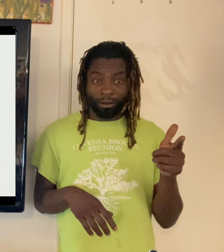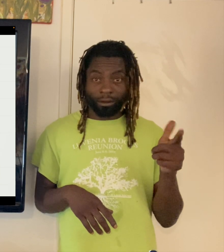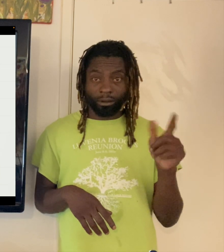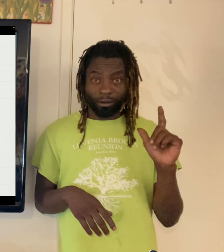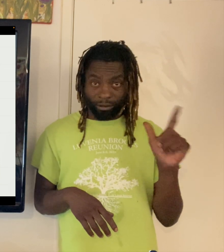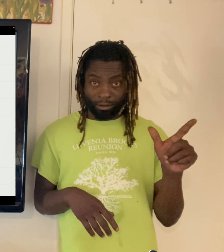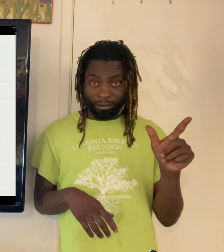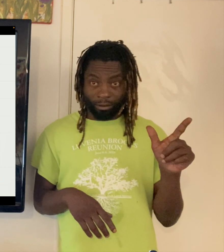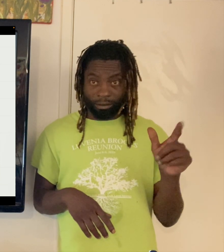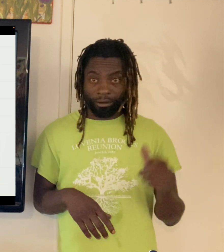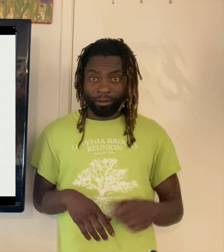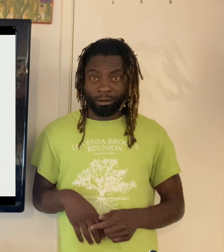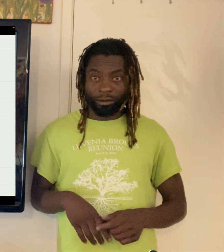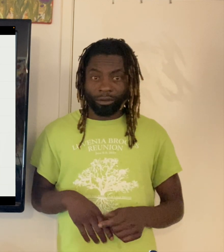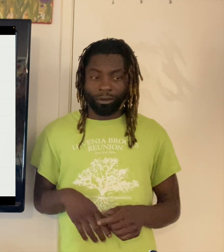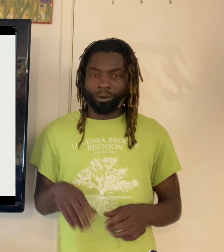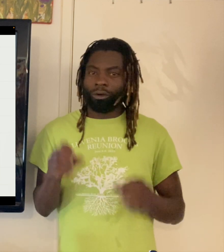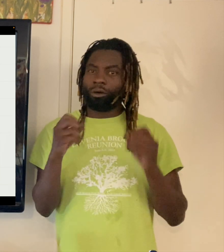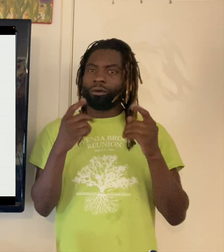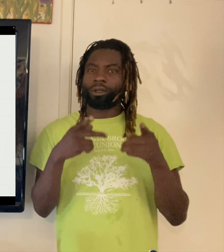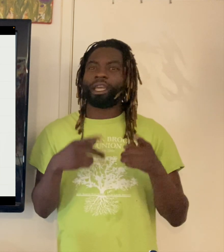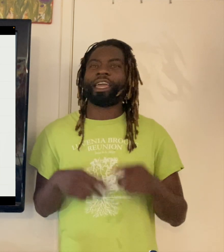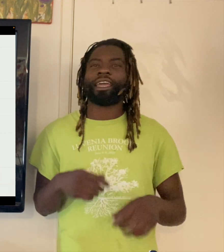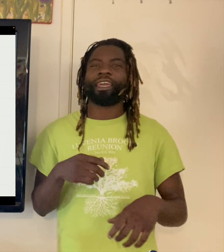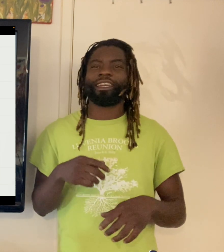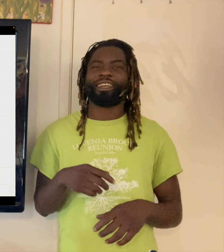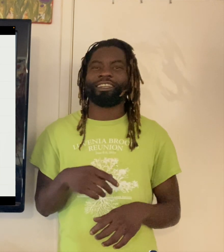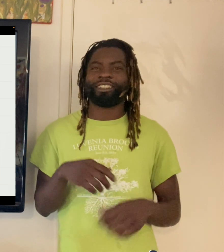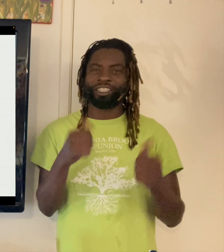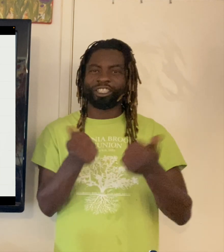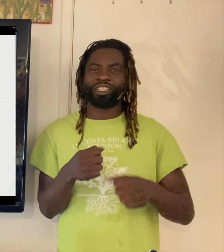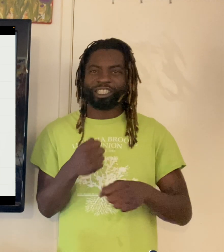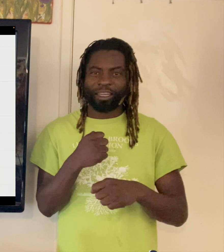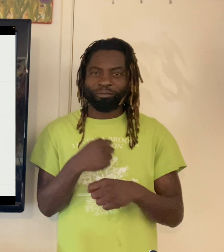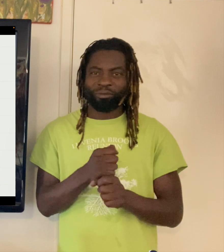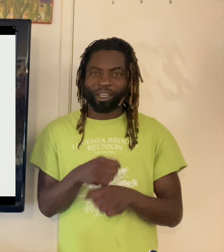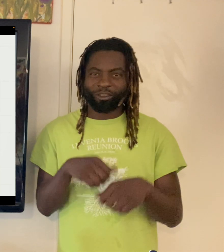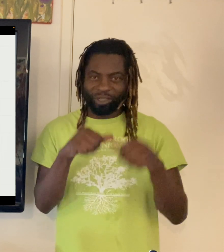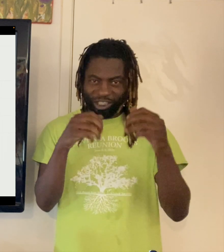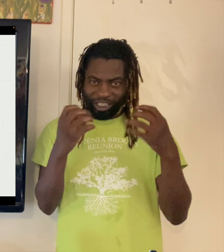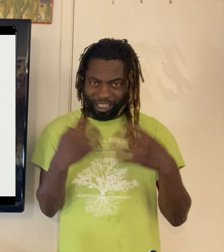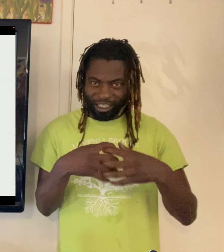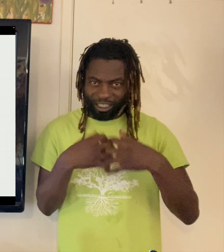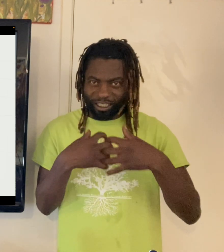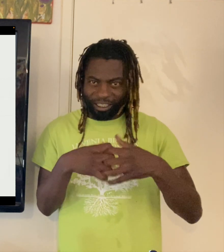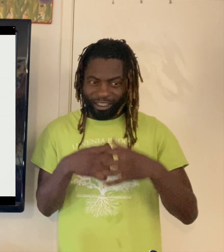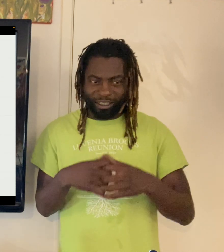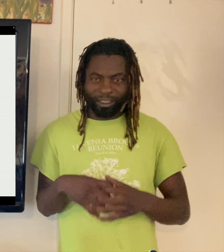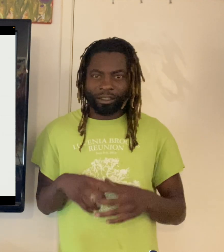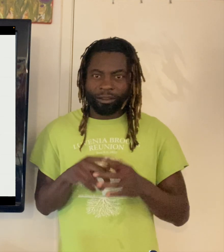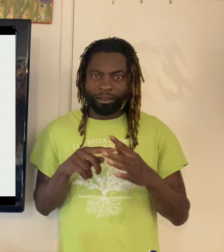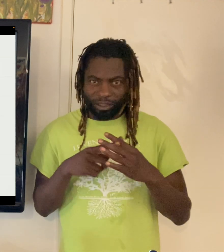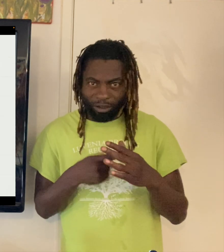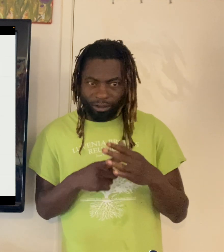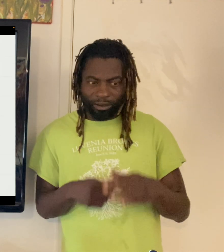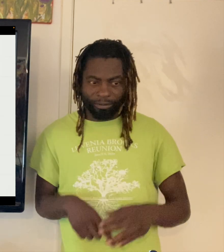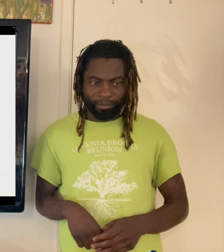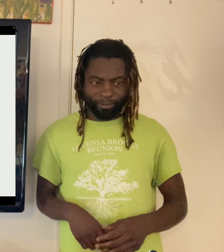side like this. Okay, ShapeMaker 17 1/2, start!